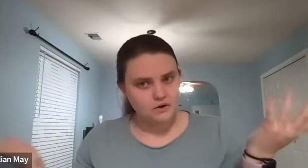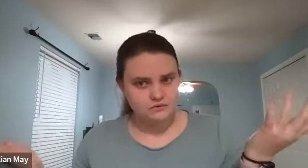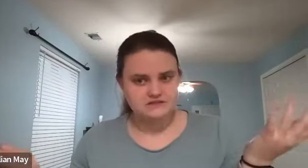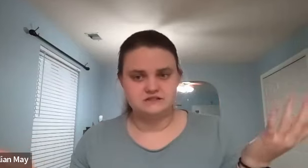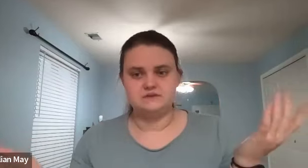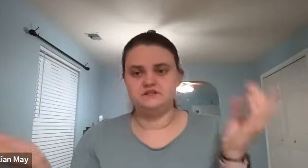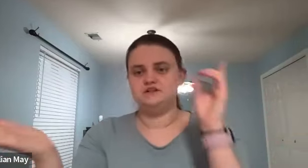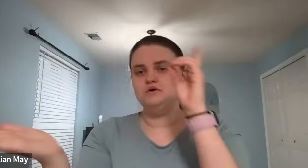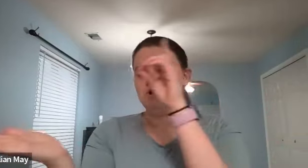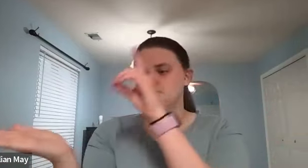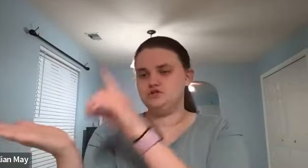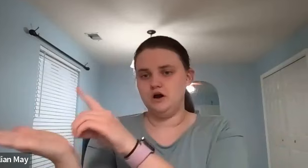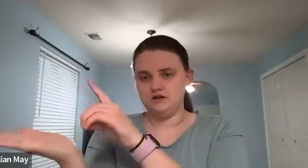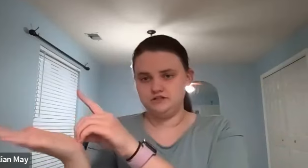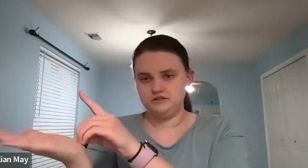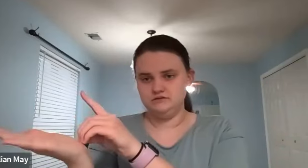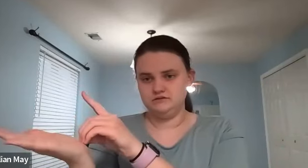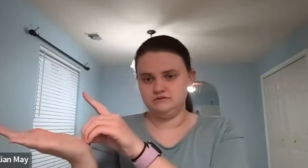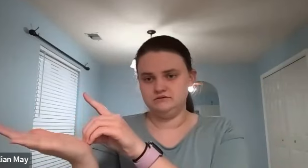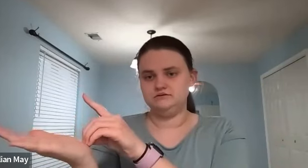both ways are accepted. So doctor,